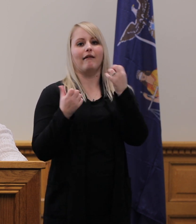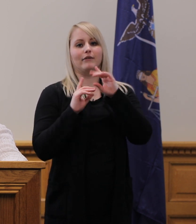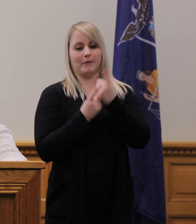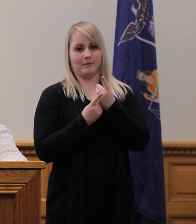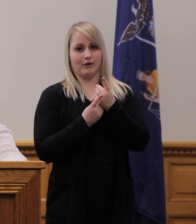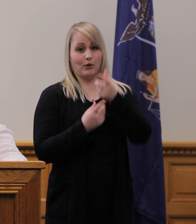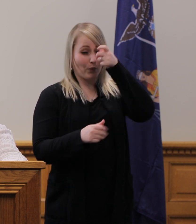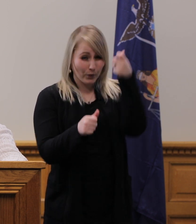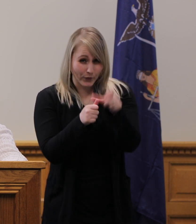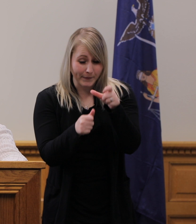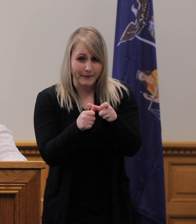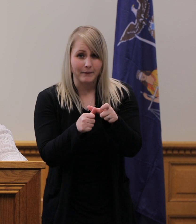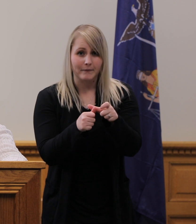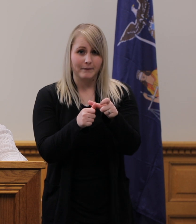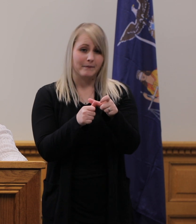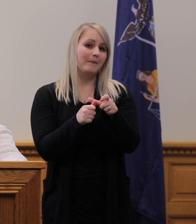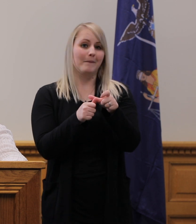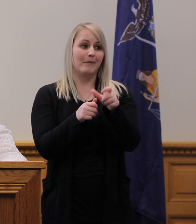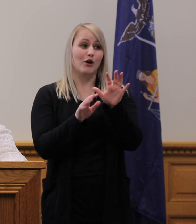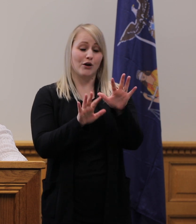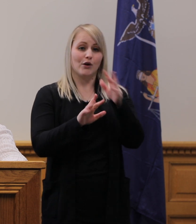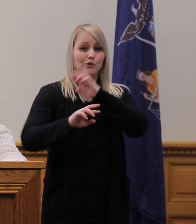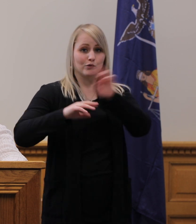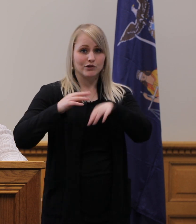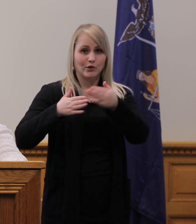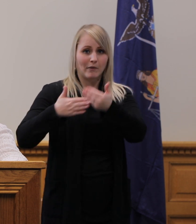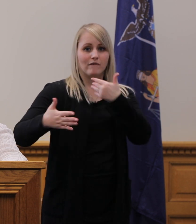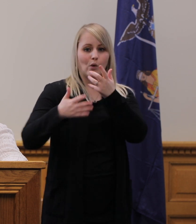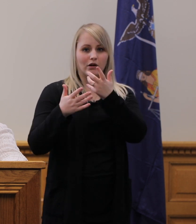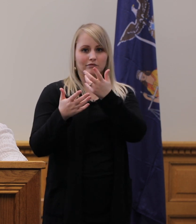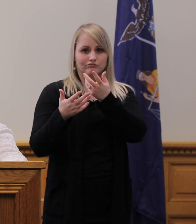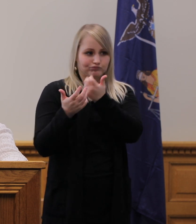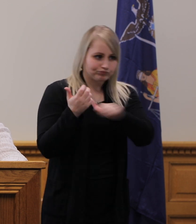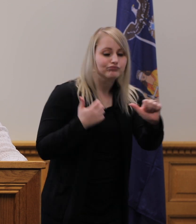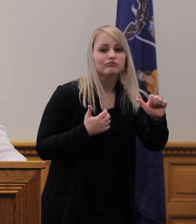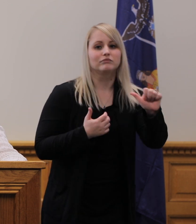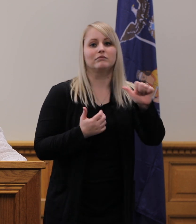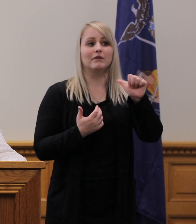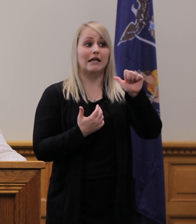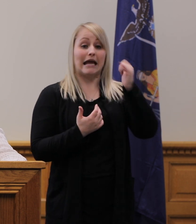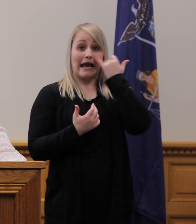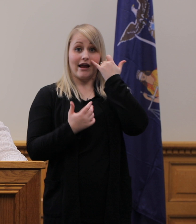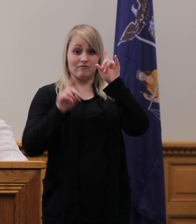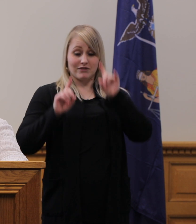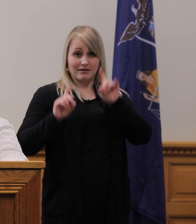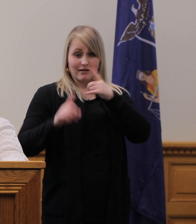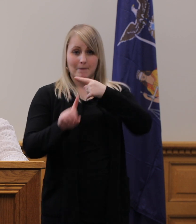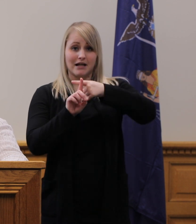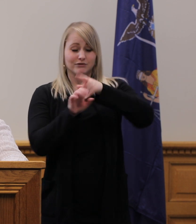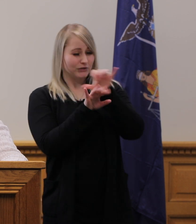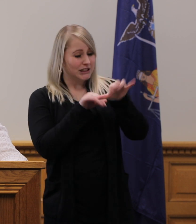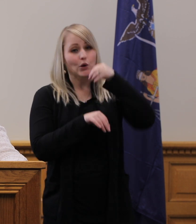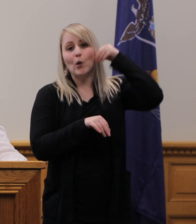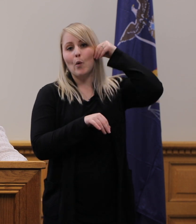get your test results before the results are transmitted to the health department. Those testing positive need to stay home and isolate